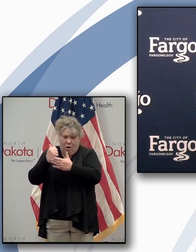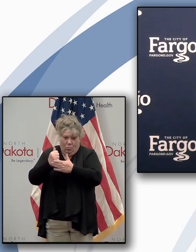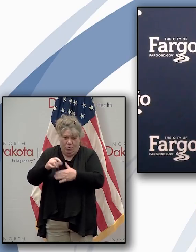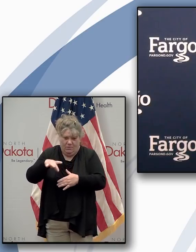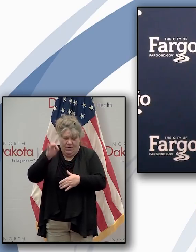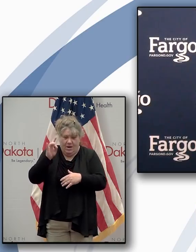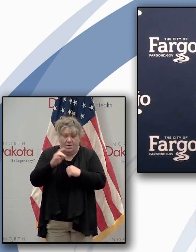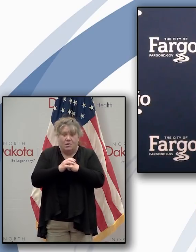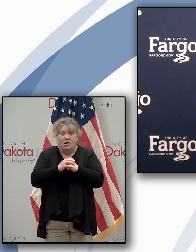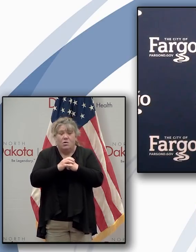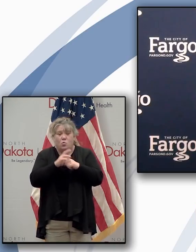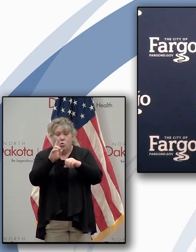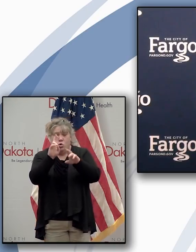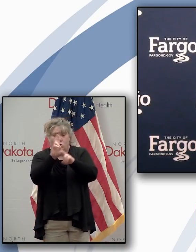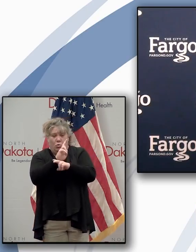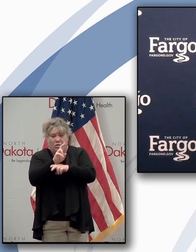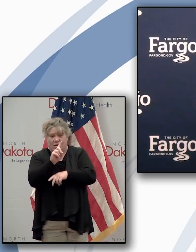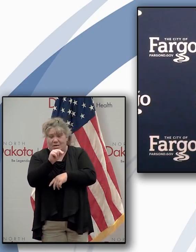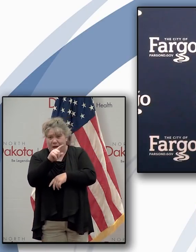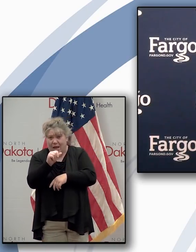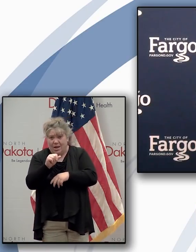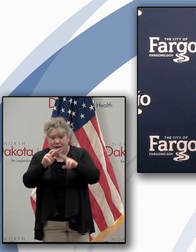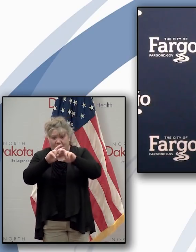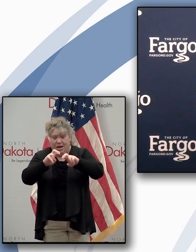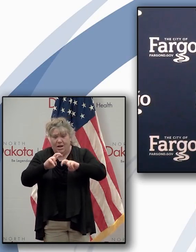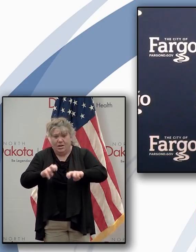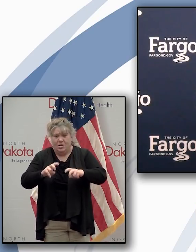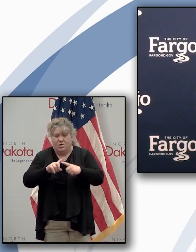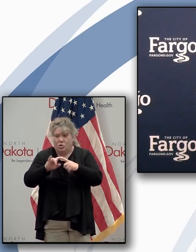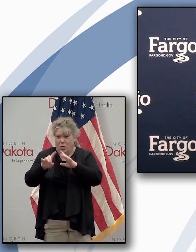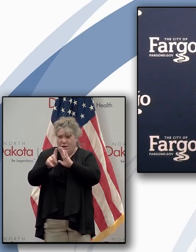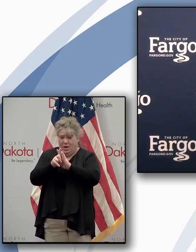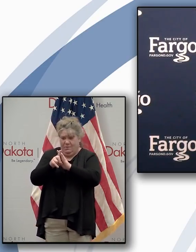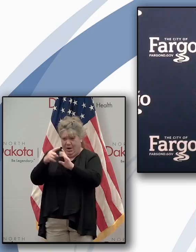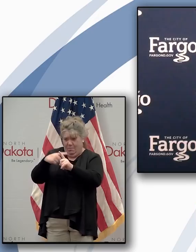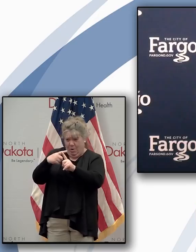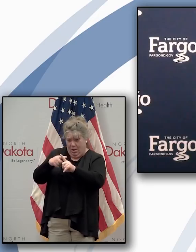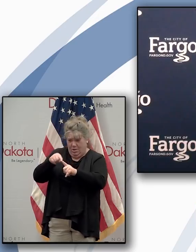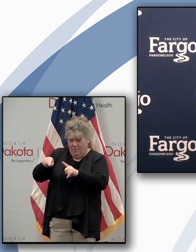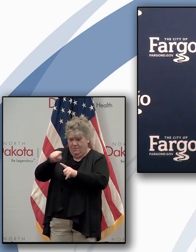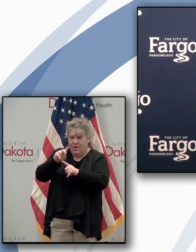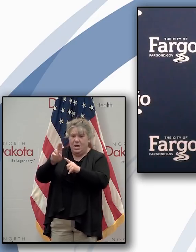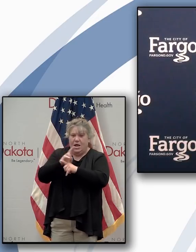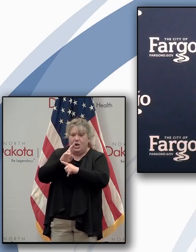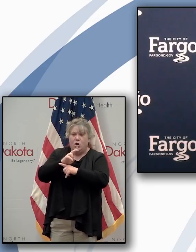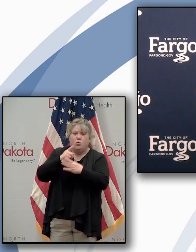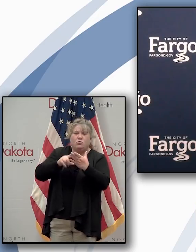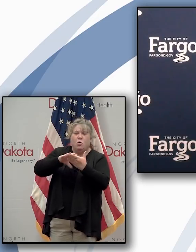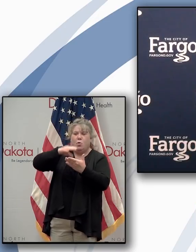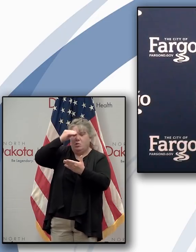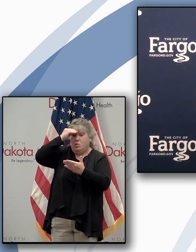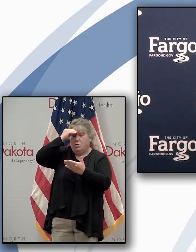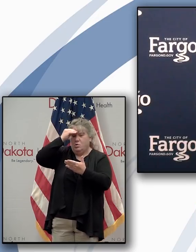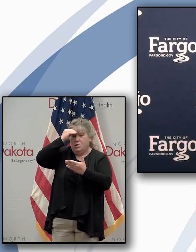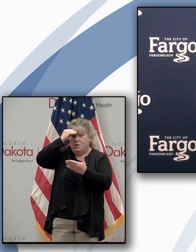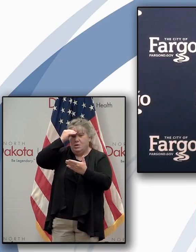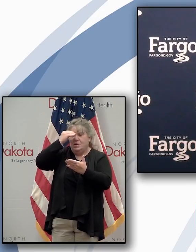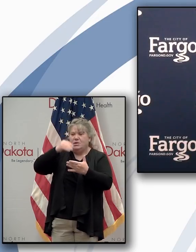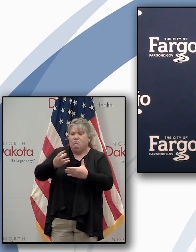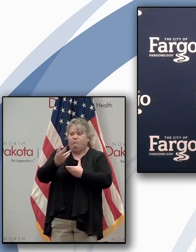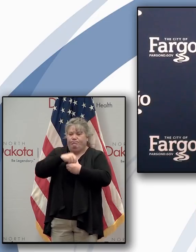into data and analytics behind our positive cases to learn from them and to utilize what we learn into